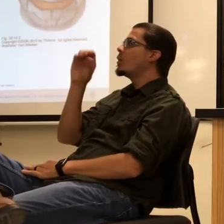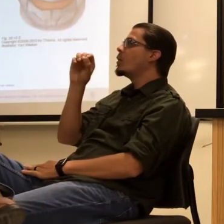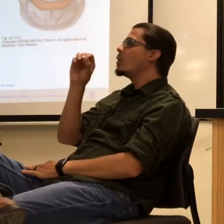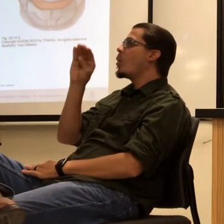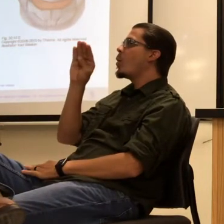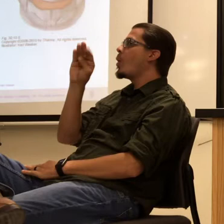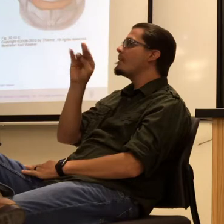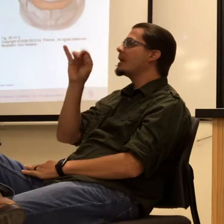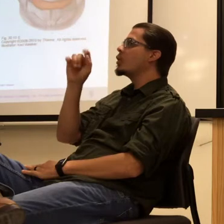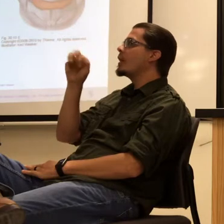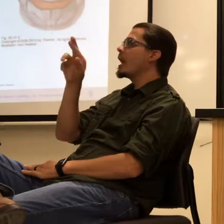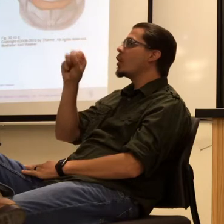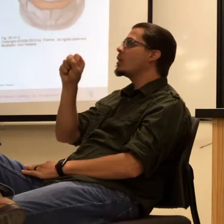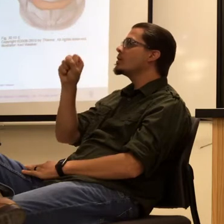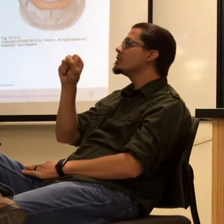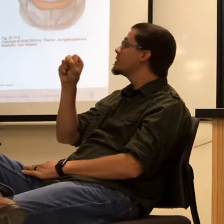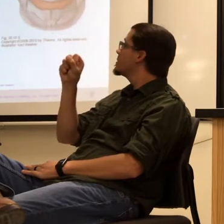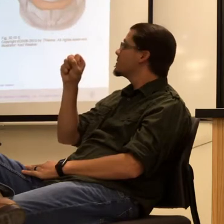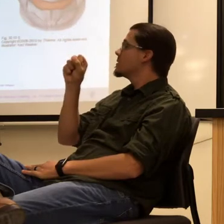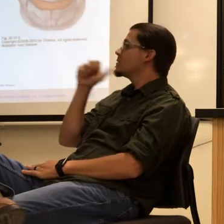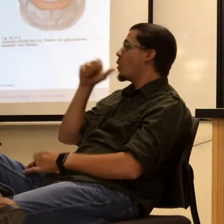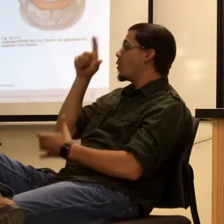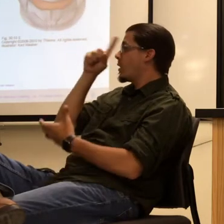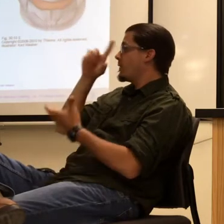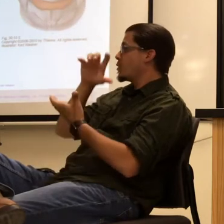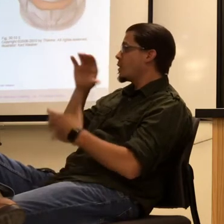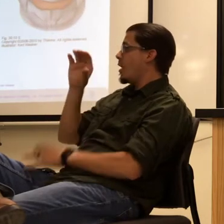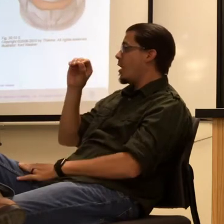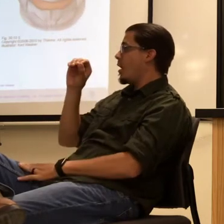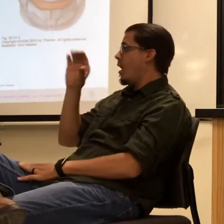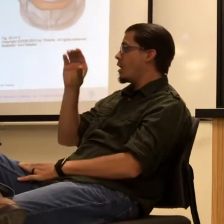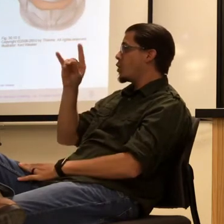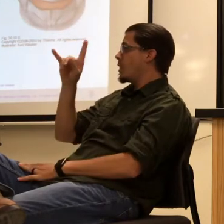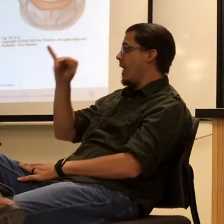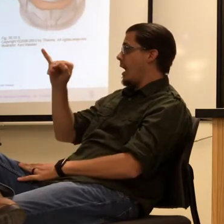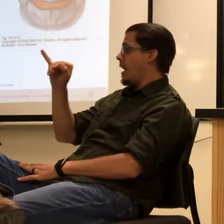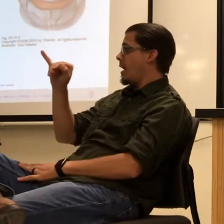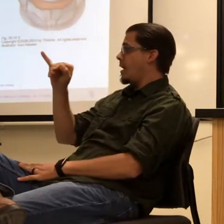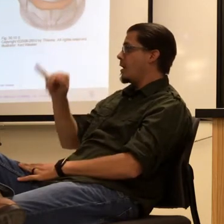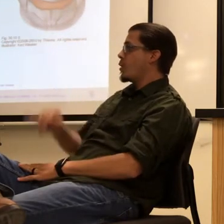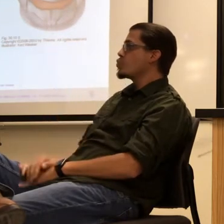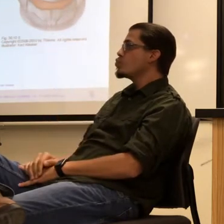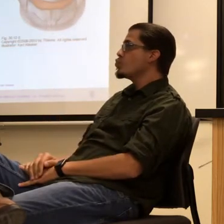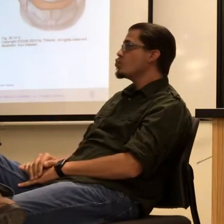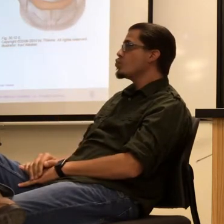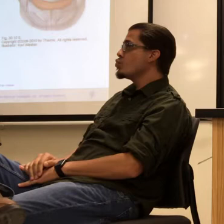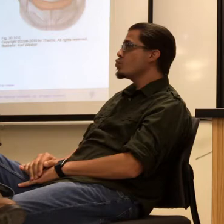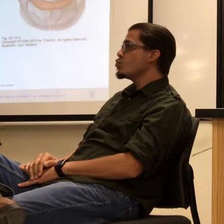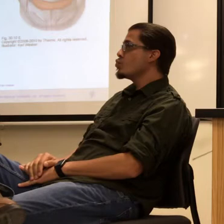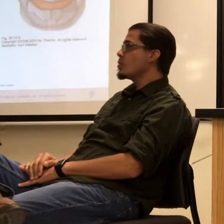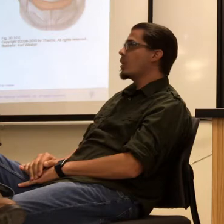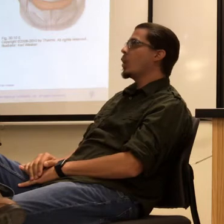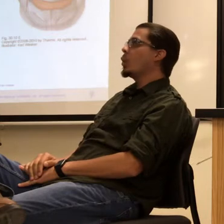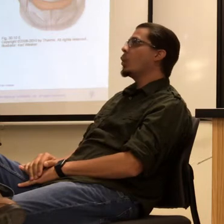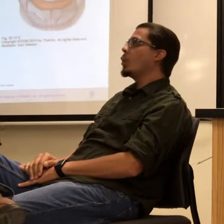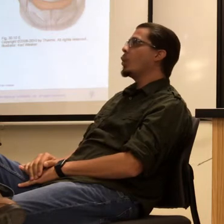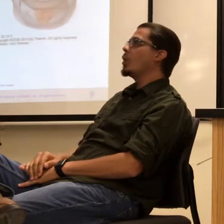Orbicularis oris, not to be confused with orbicularis oculi. So this helps you pucker, as in